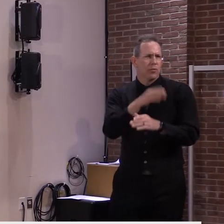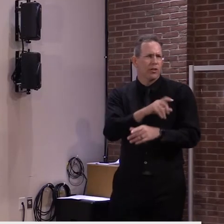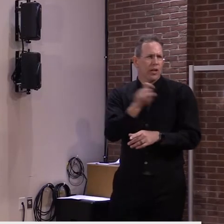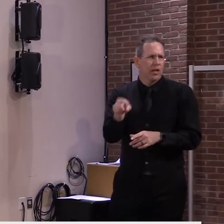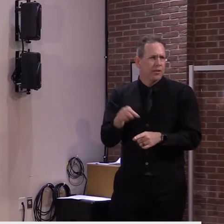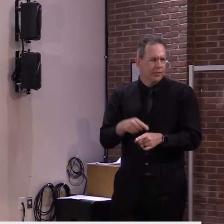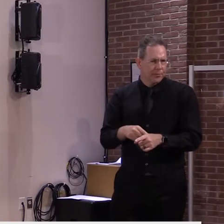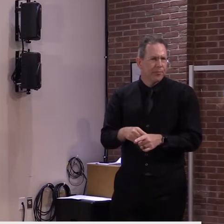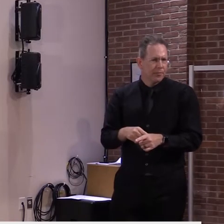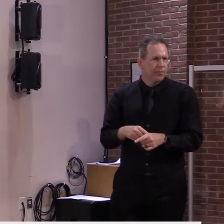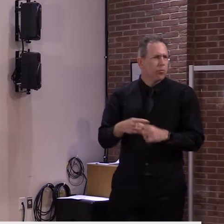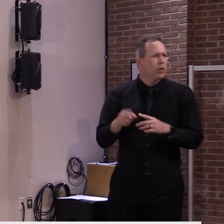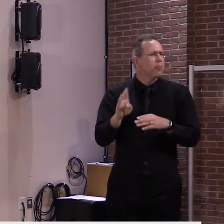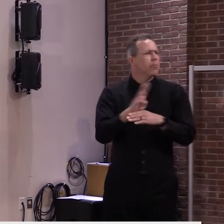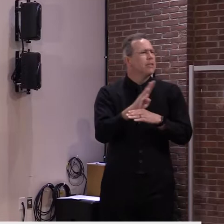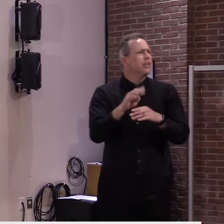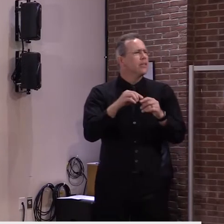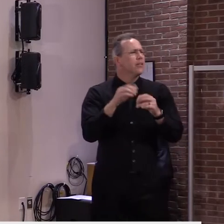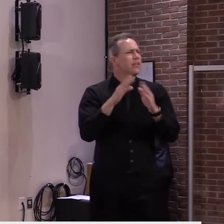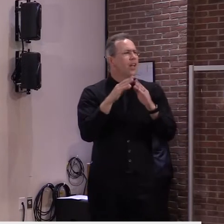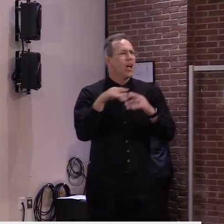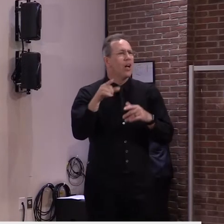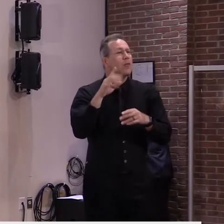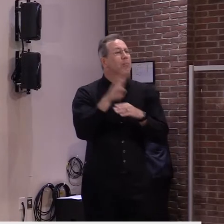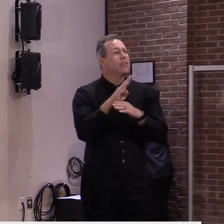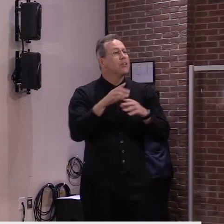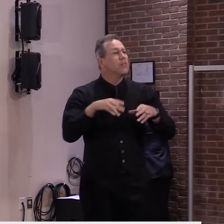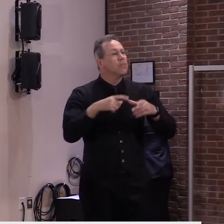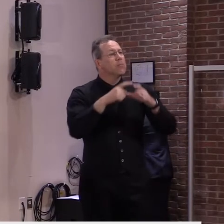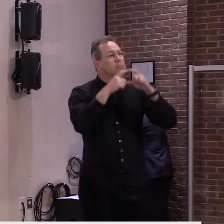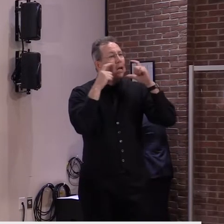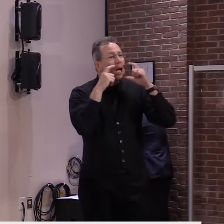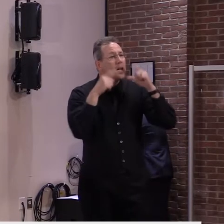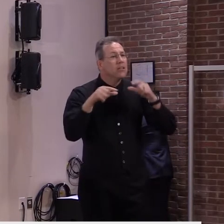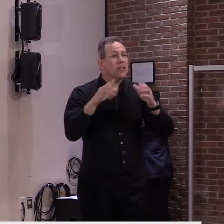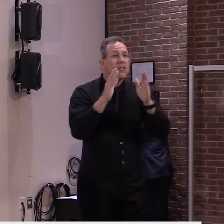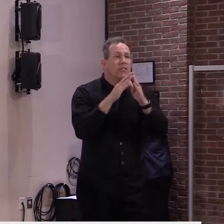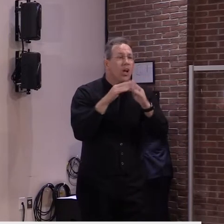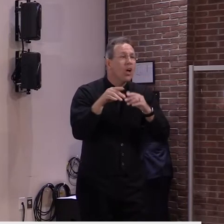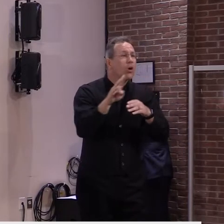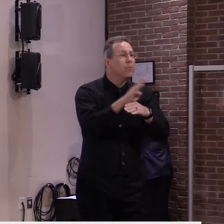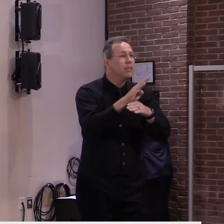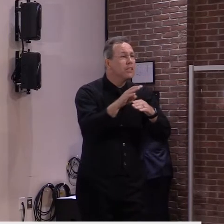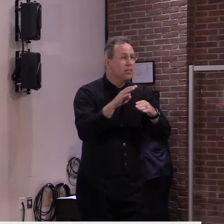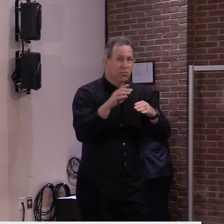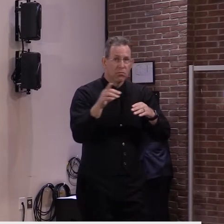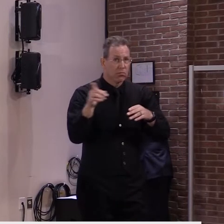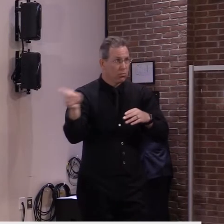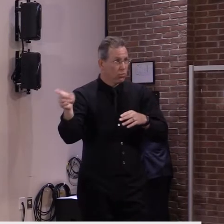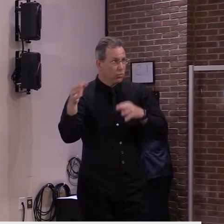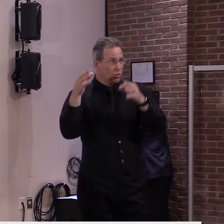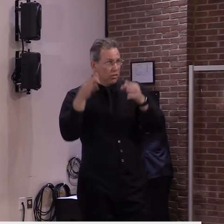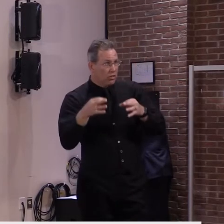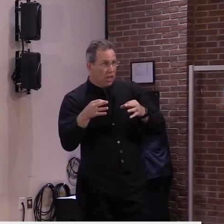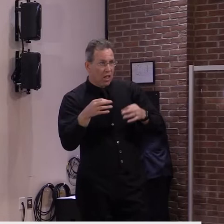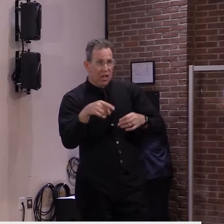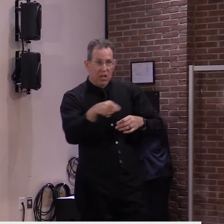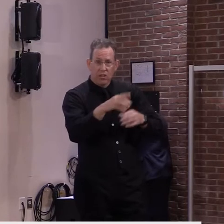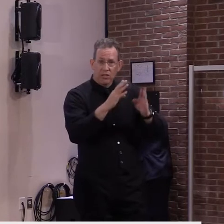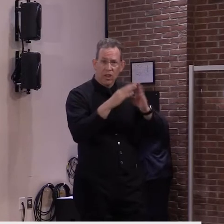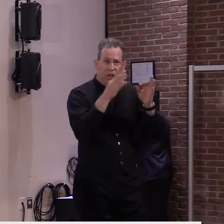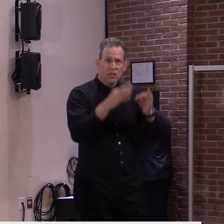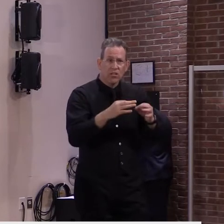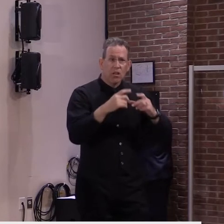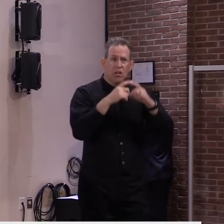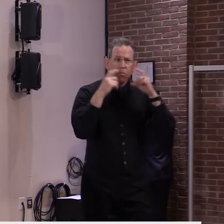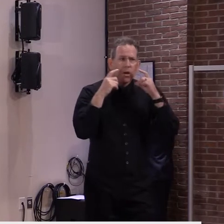should continue to have this authority to enact mask mandates as they see fit indefinitely, or if you think that or if you